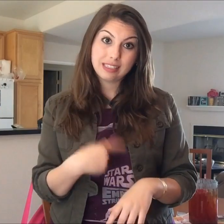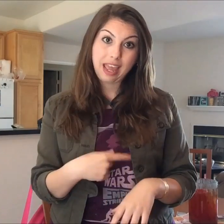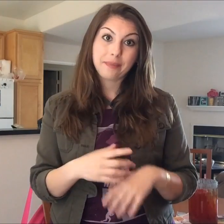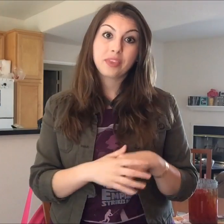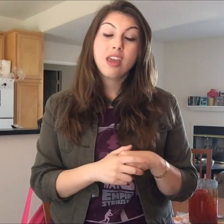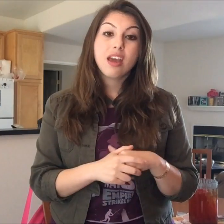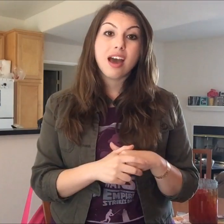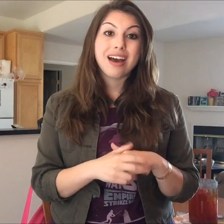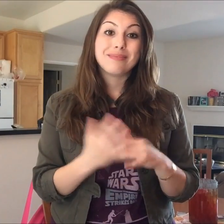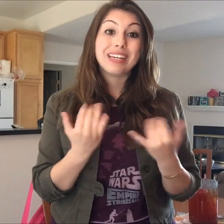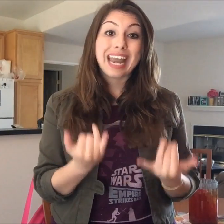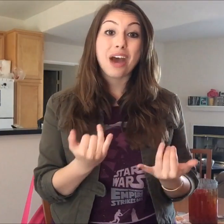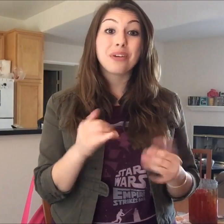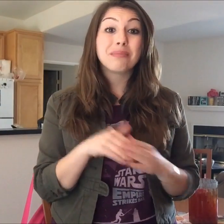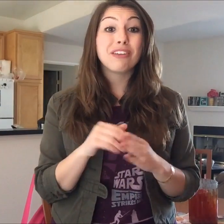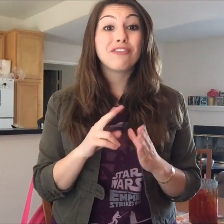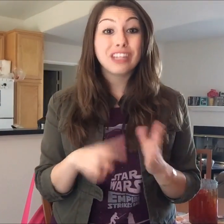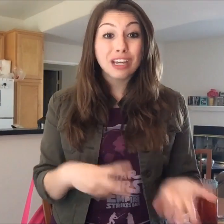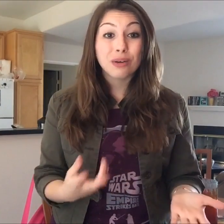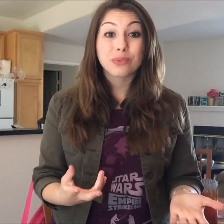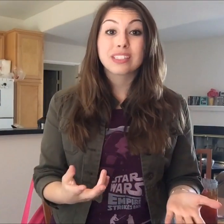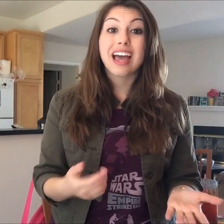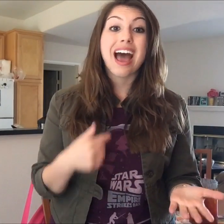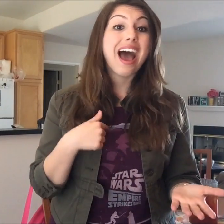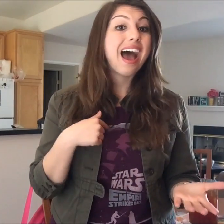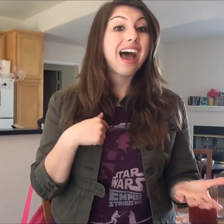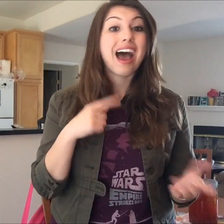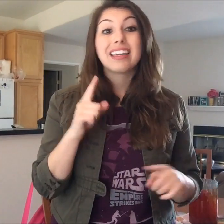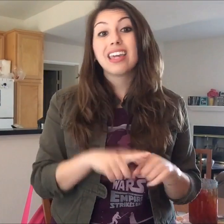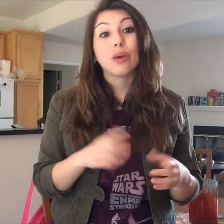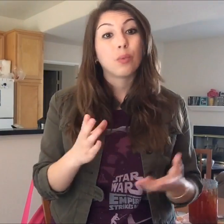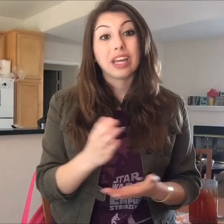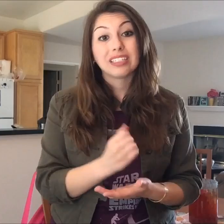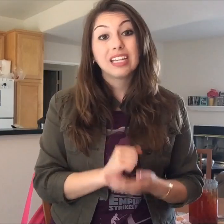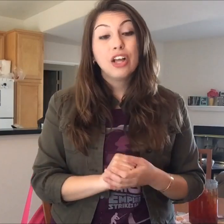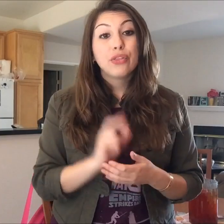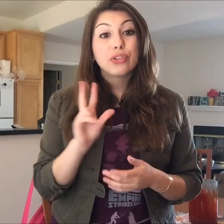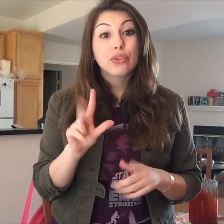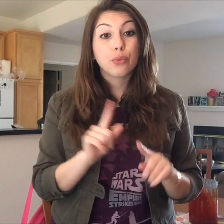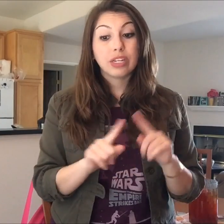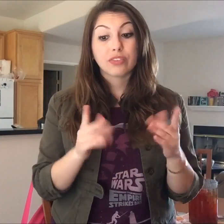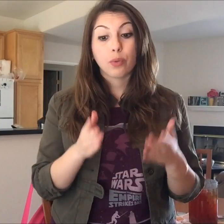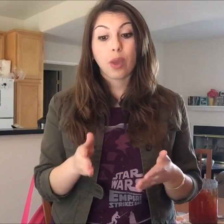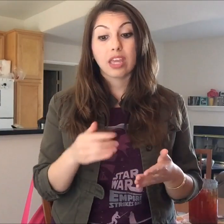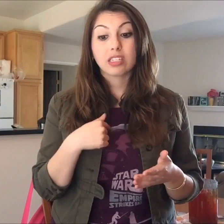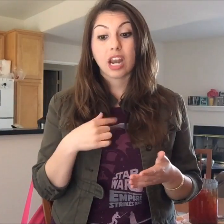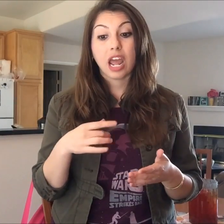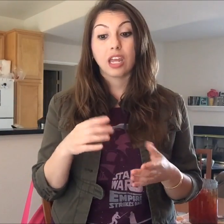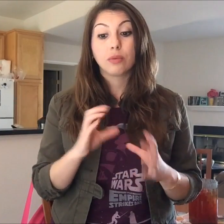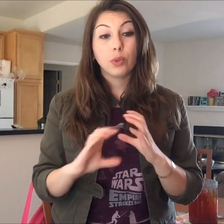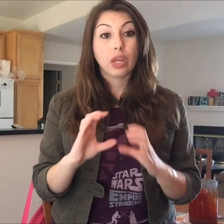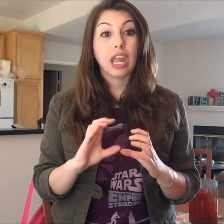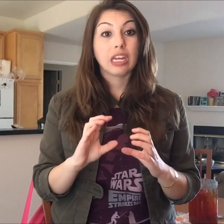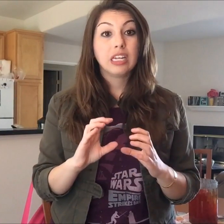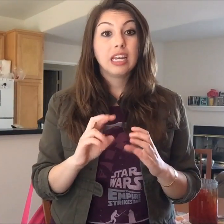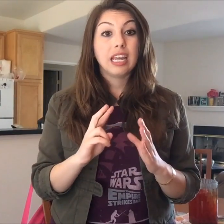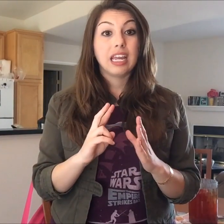day. Now in my videos, I can't win. There's 3 different ways that I communicate in